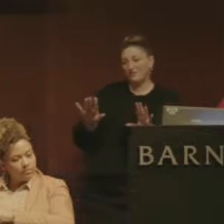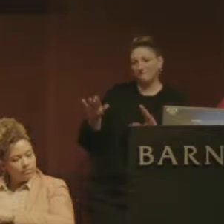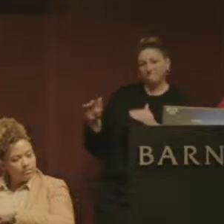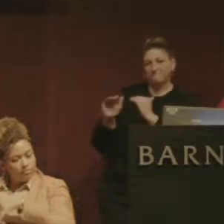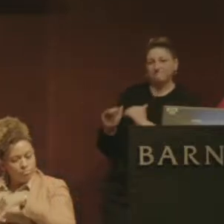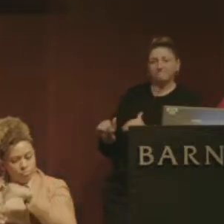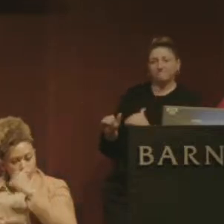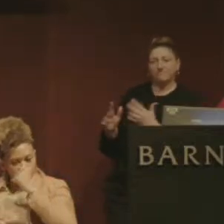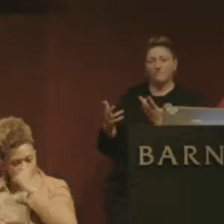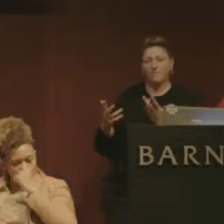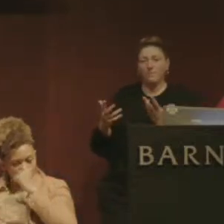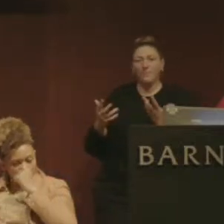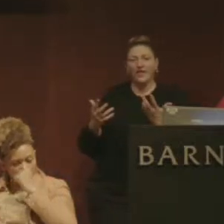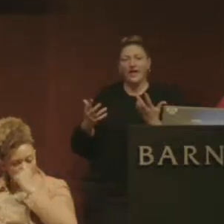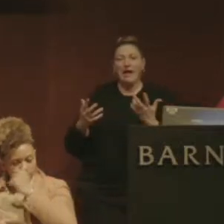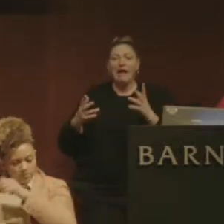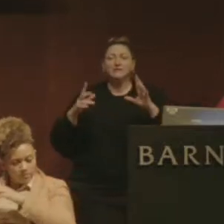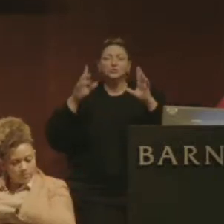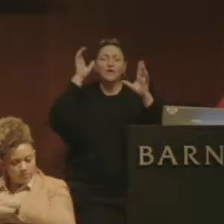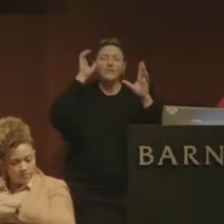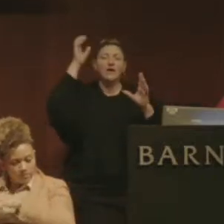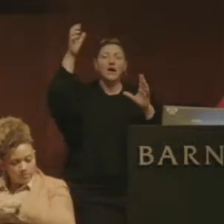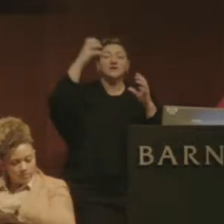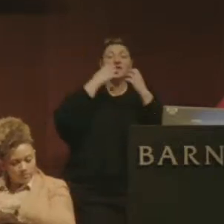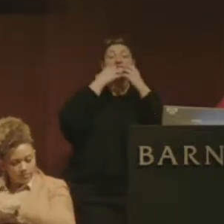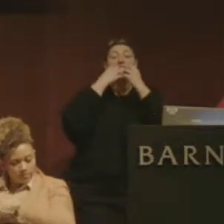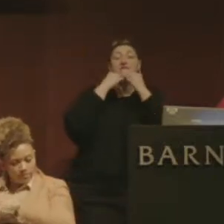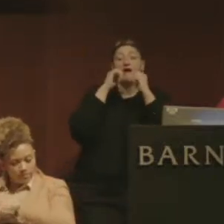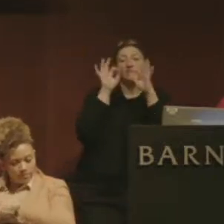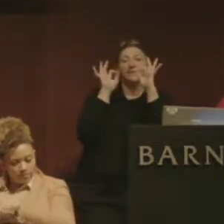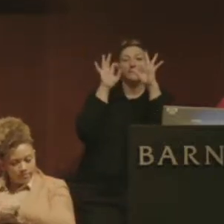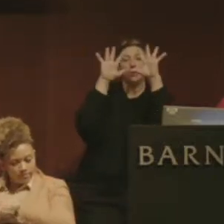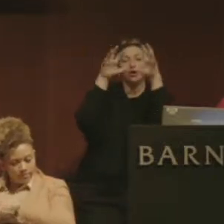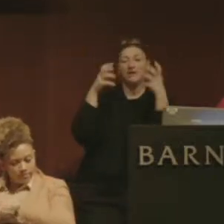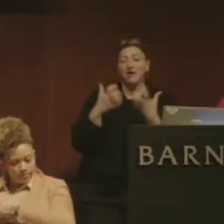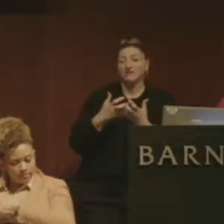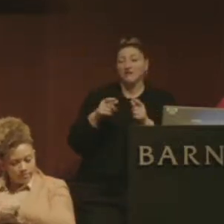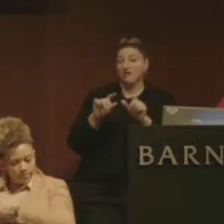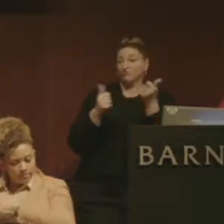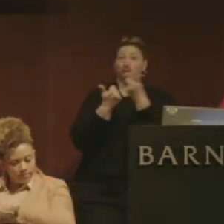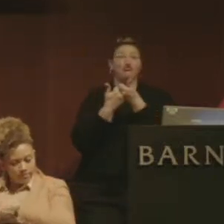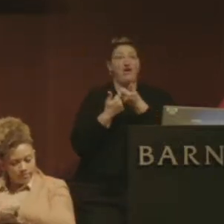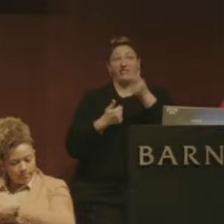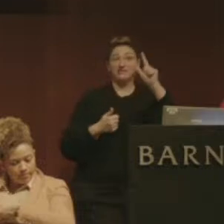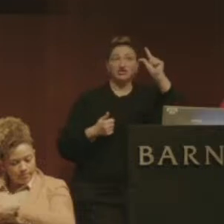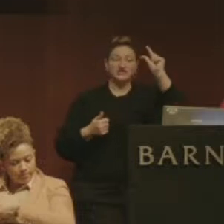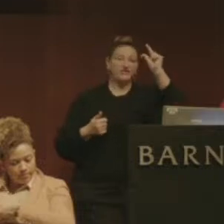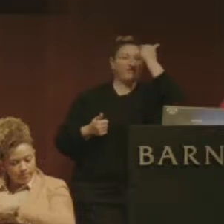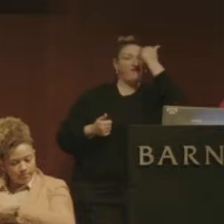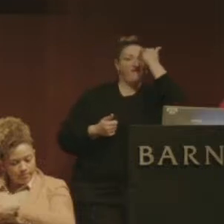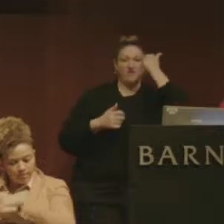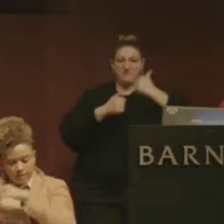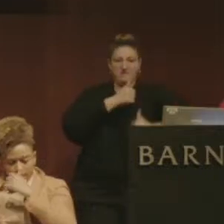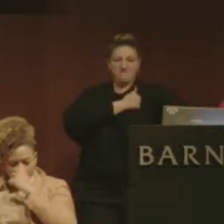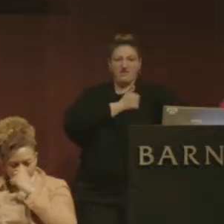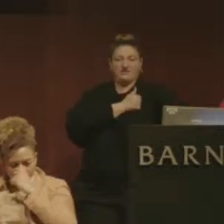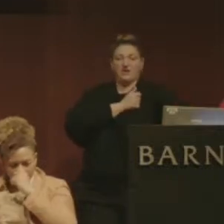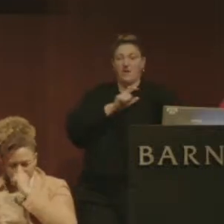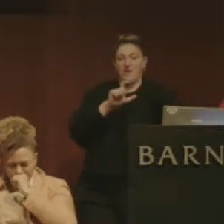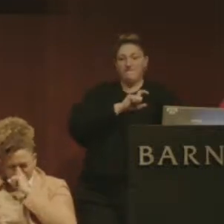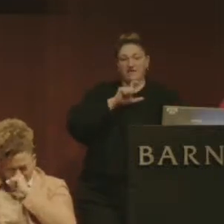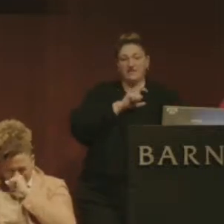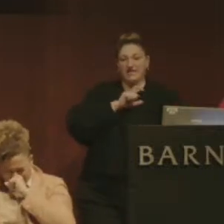the idea of the coveted paradise also challenges state violence in the form of militarized policing that seeks to clear both